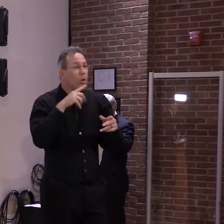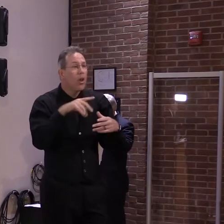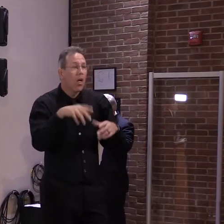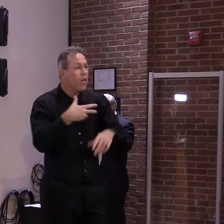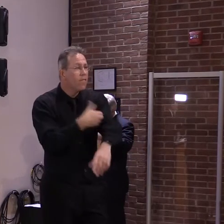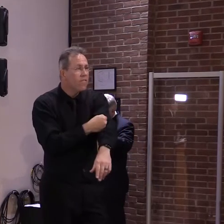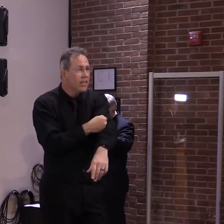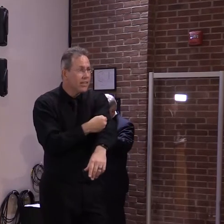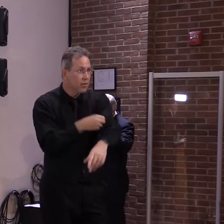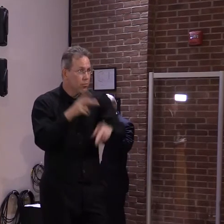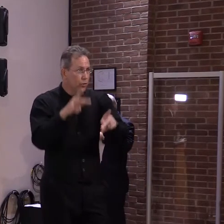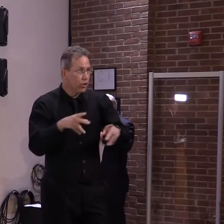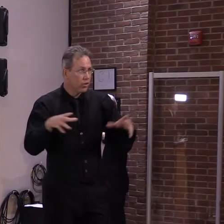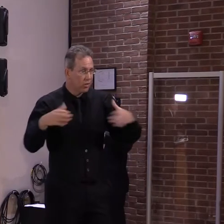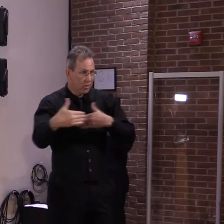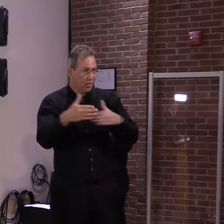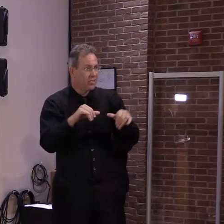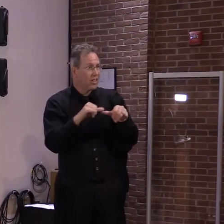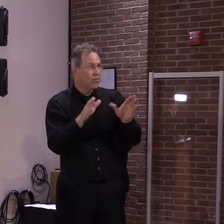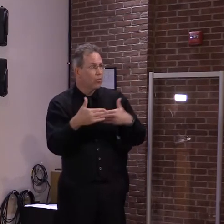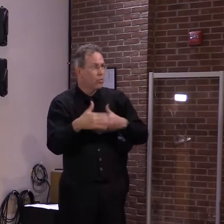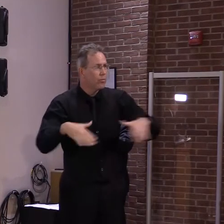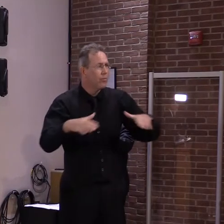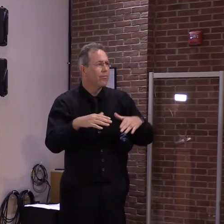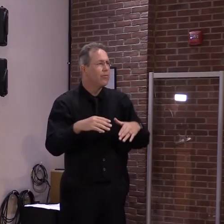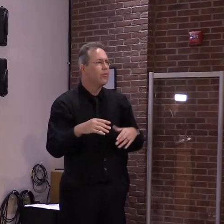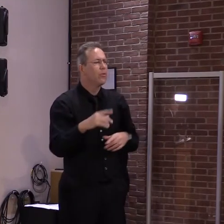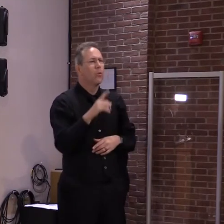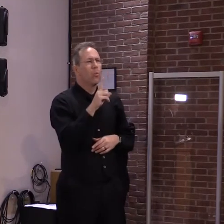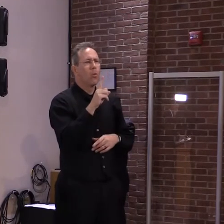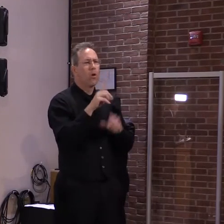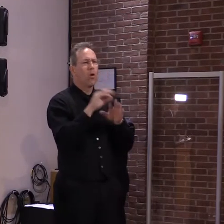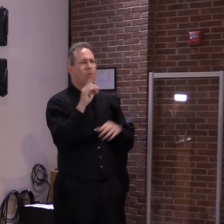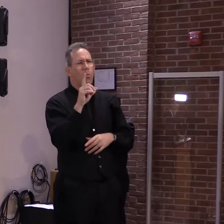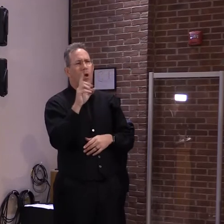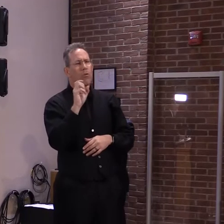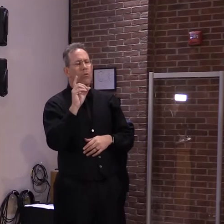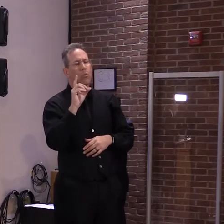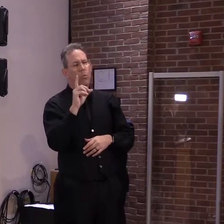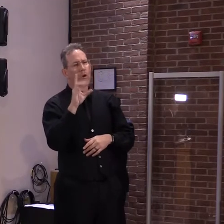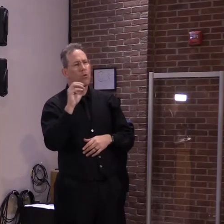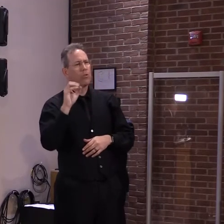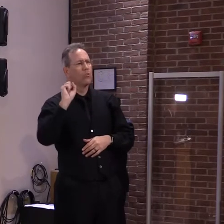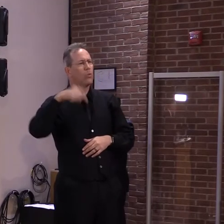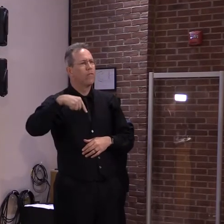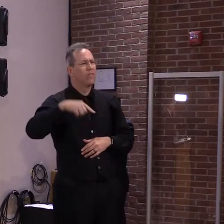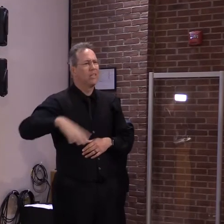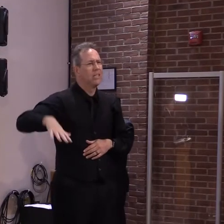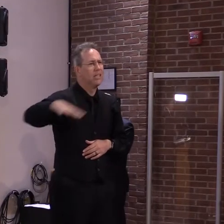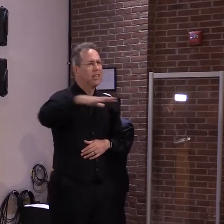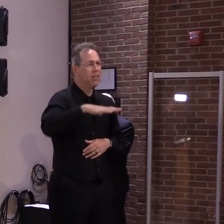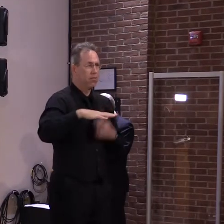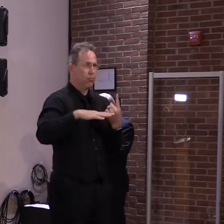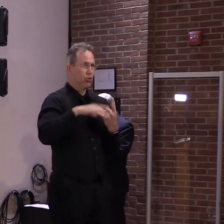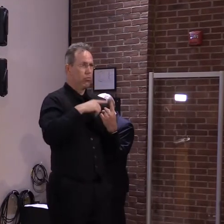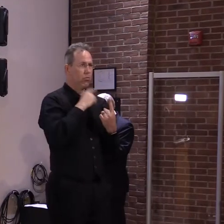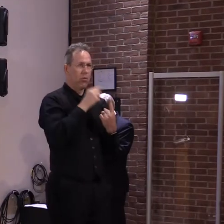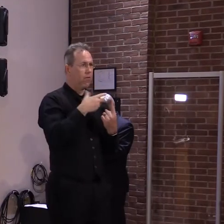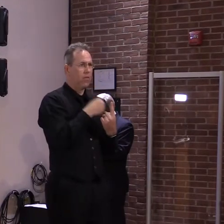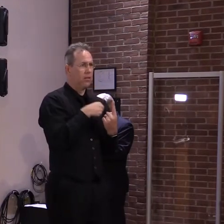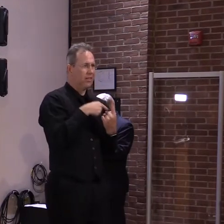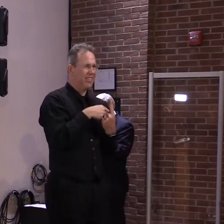any number of unvaccinated persons indoors and outdoors, 300 unvaccinated plus any number of vaccinated